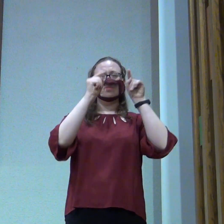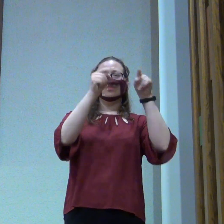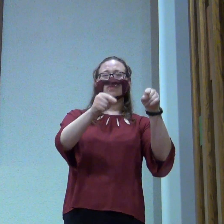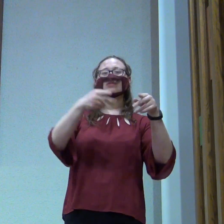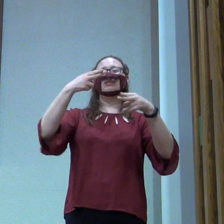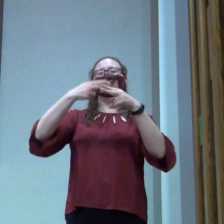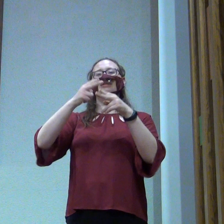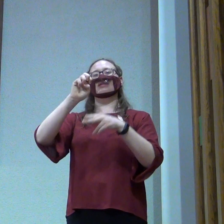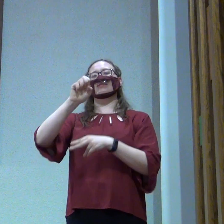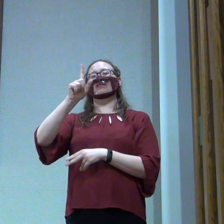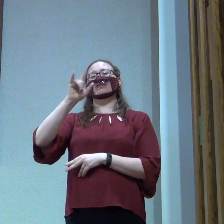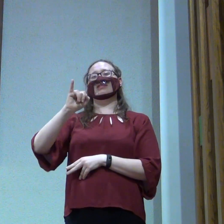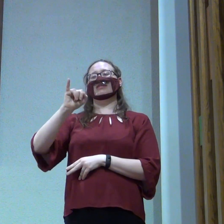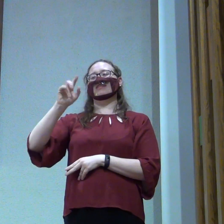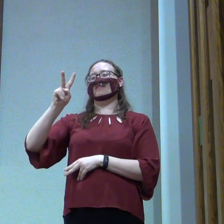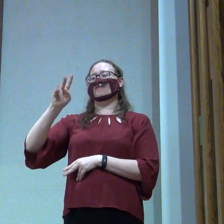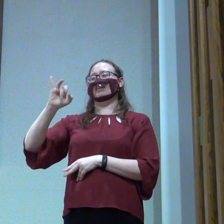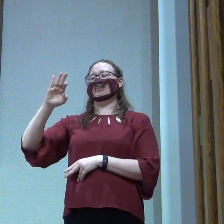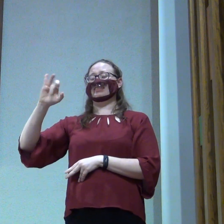Elie Wiesel.